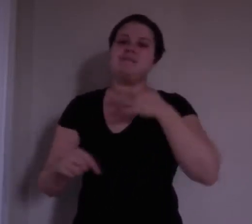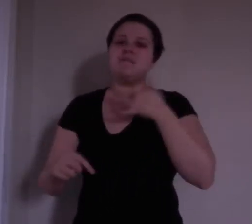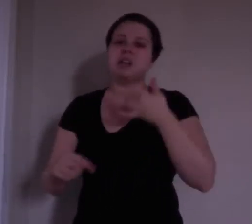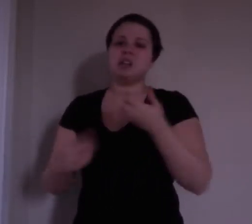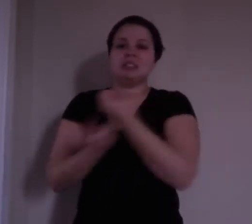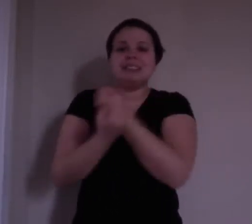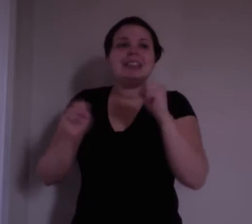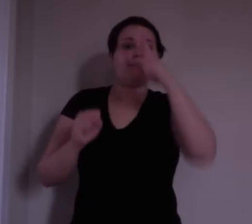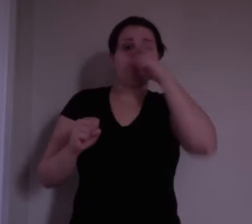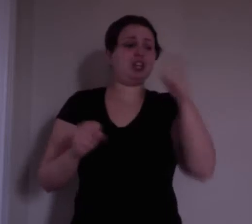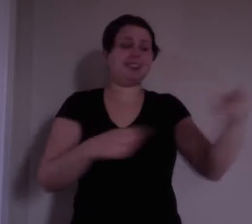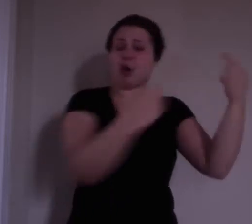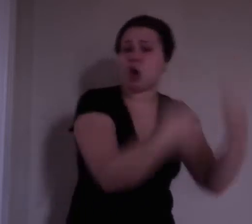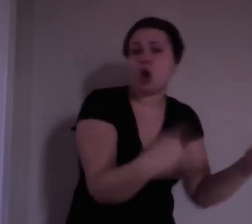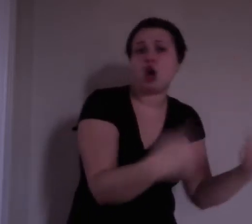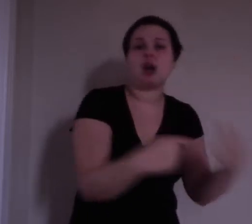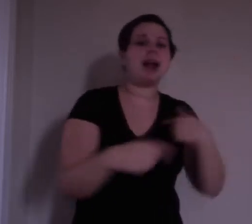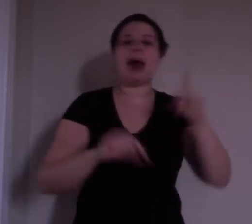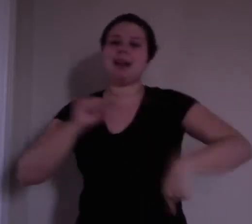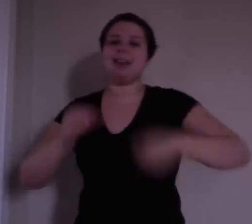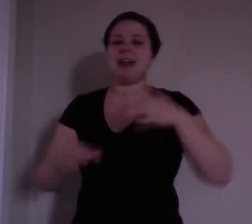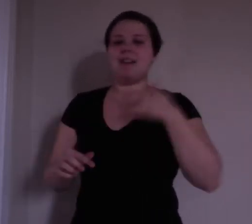feel free while they are still oppressed.